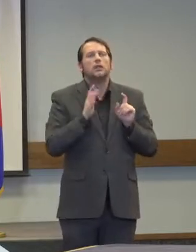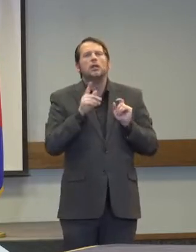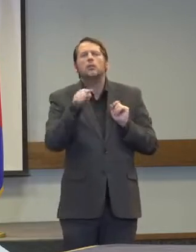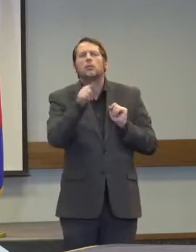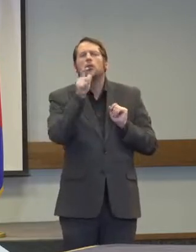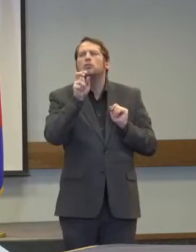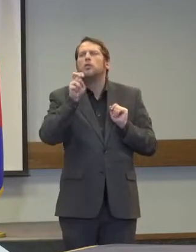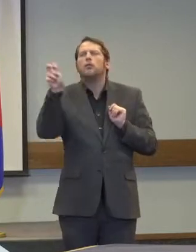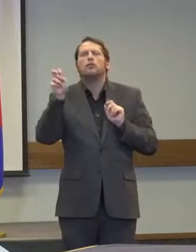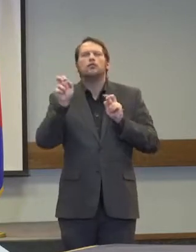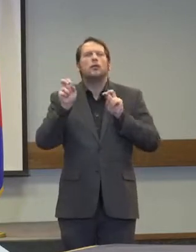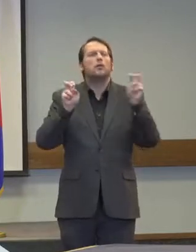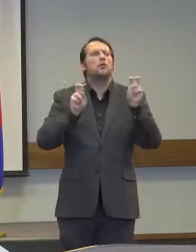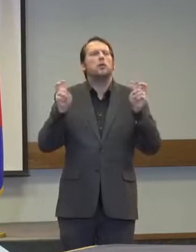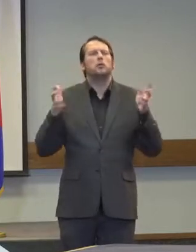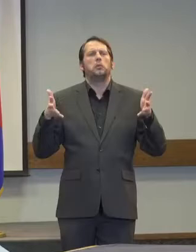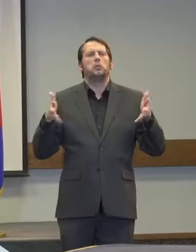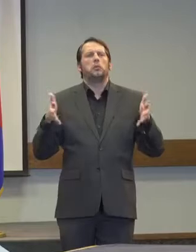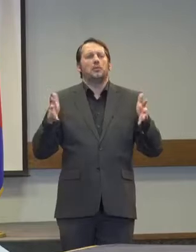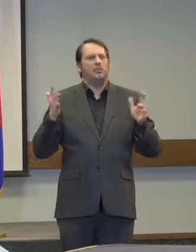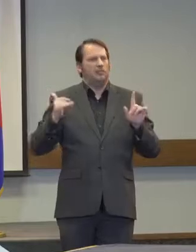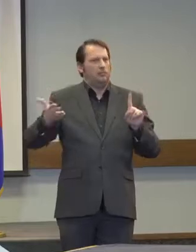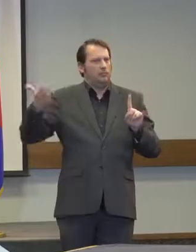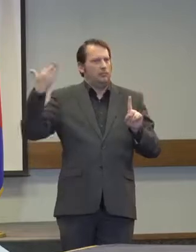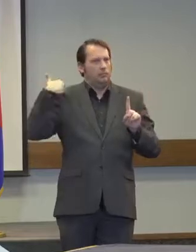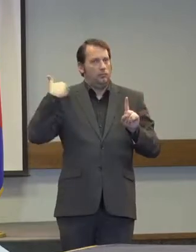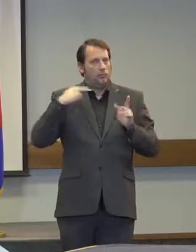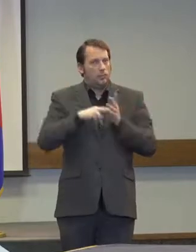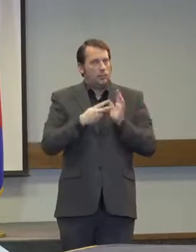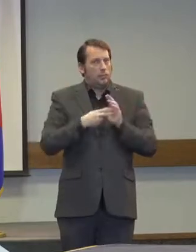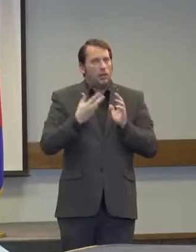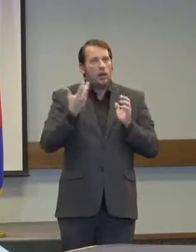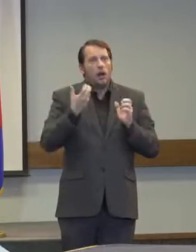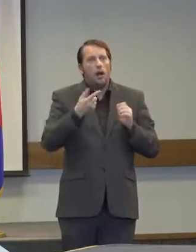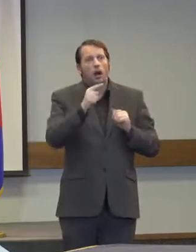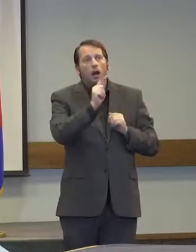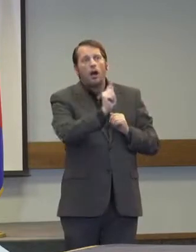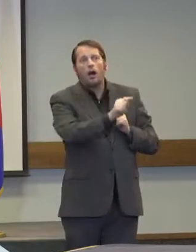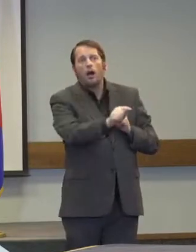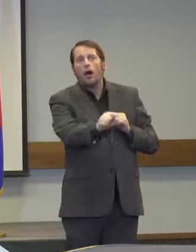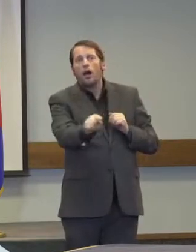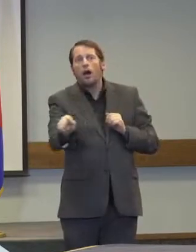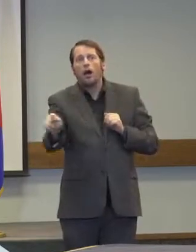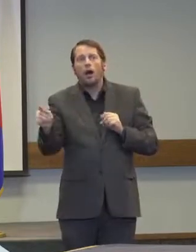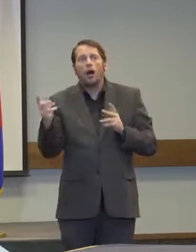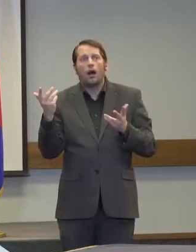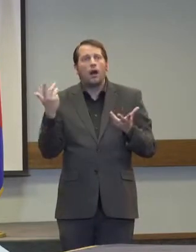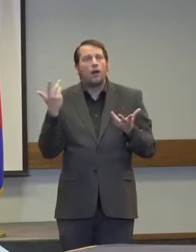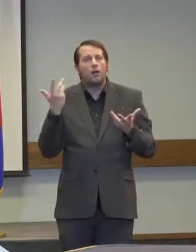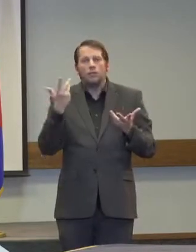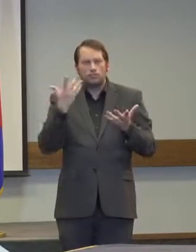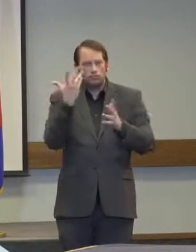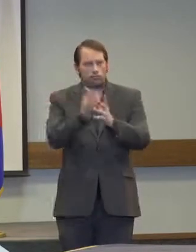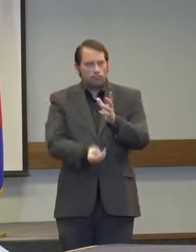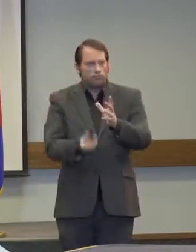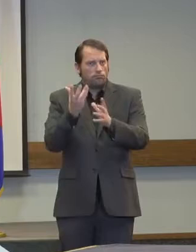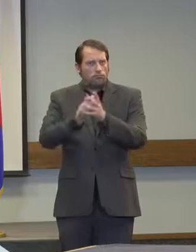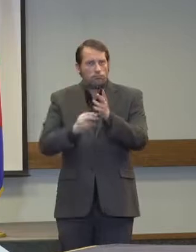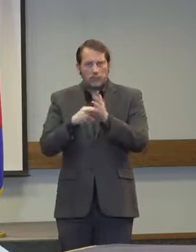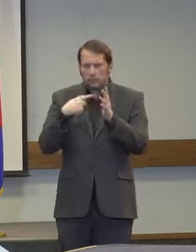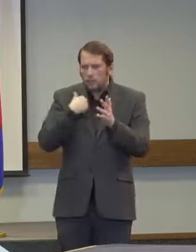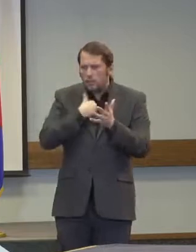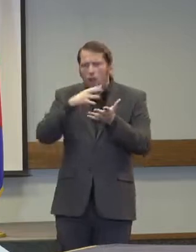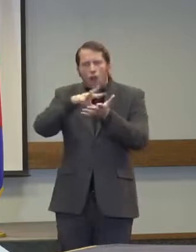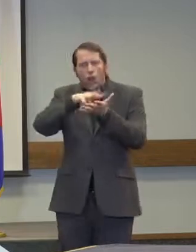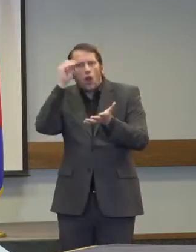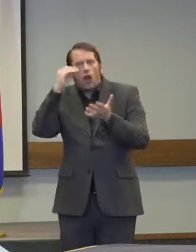to get a true understanding of the burden of disease in the community for individuals who had not traveled or had not come into contact